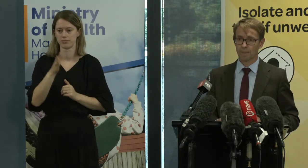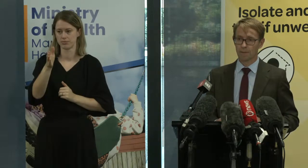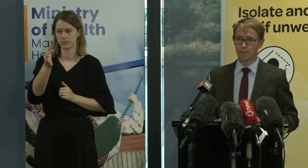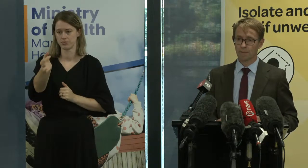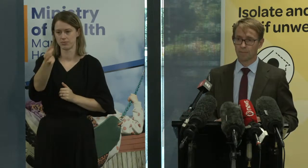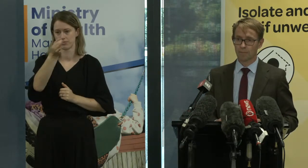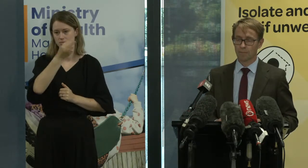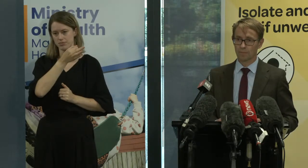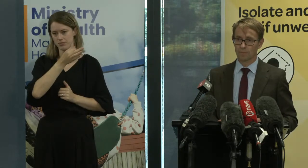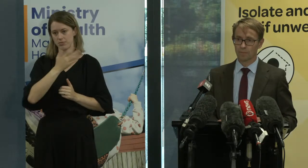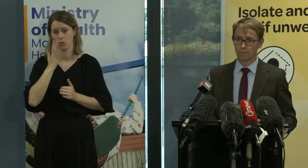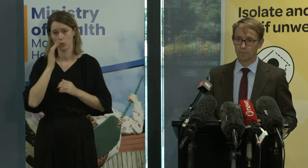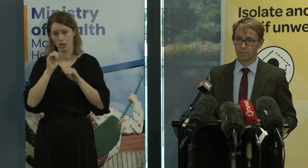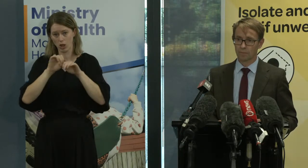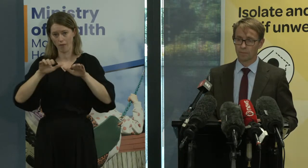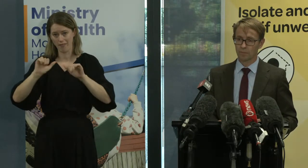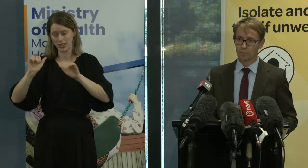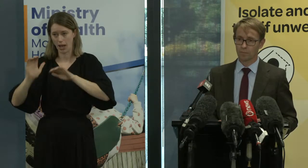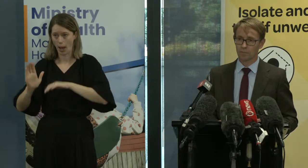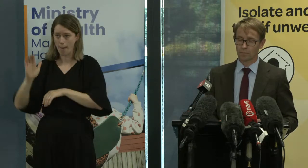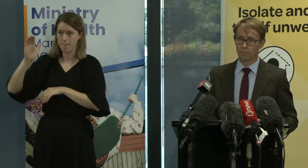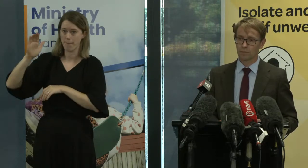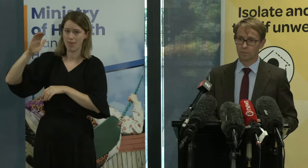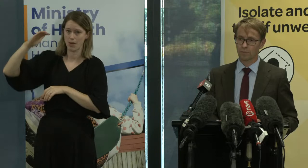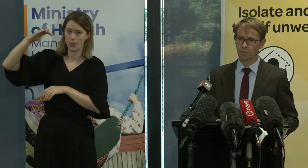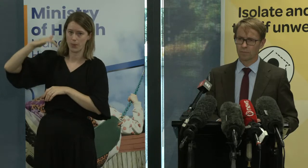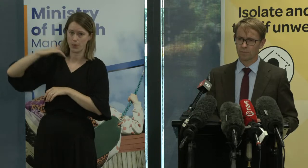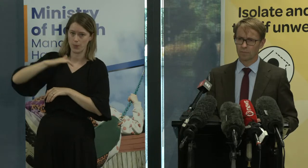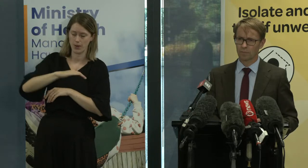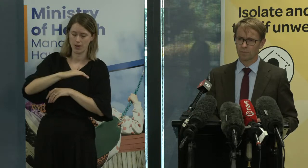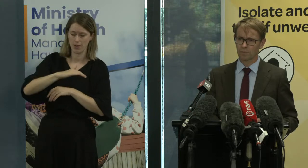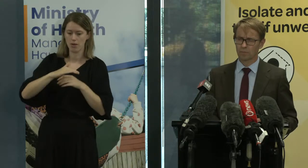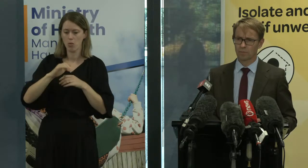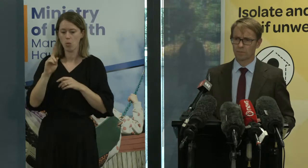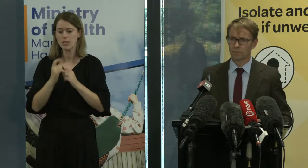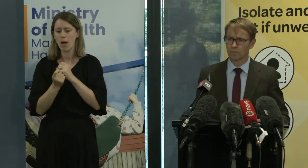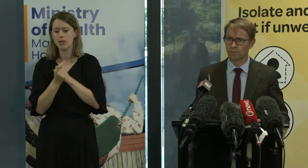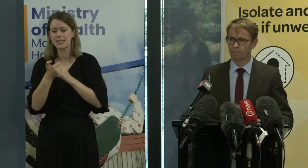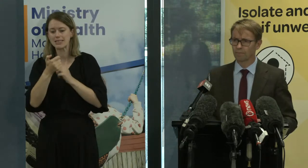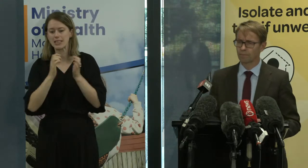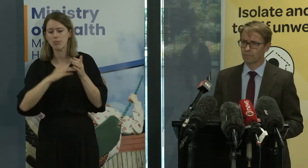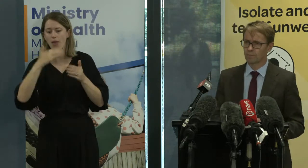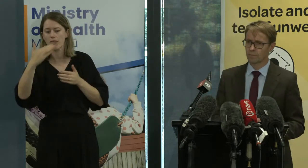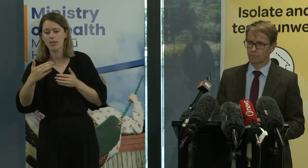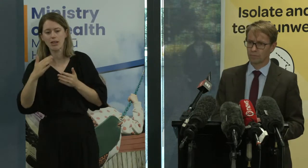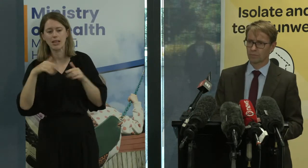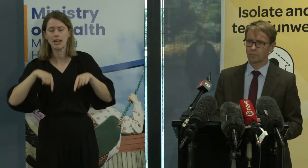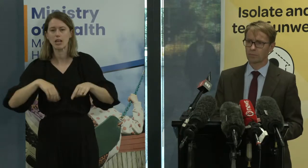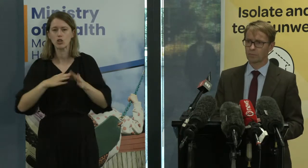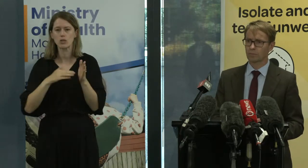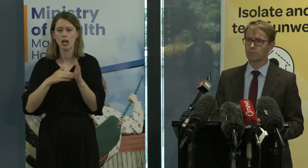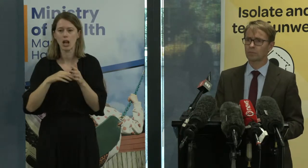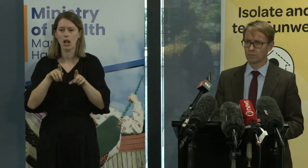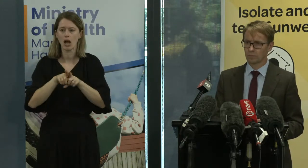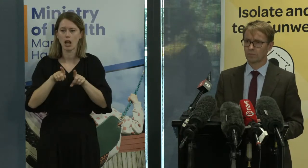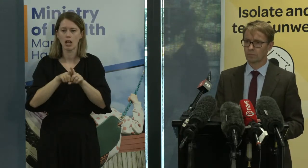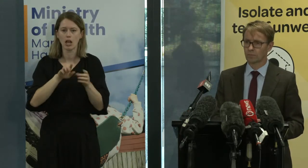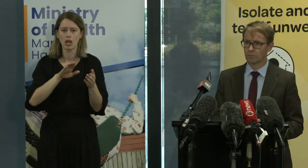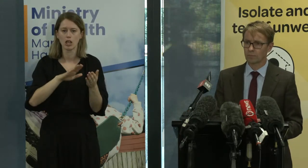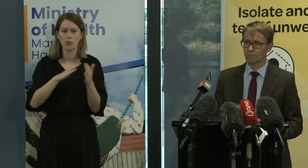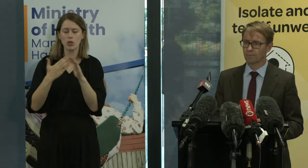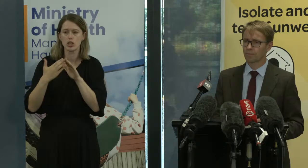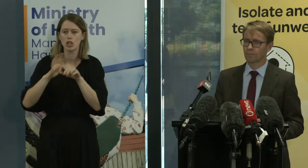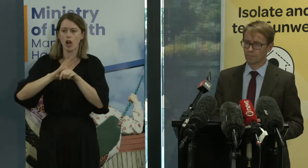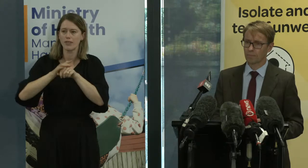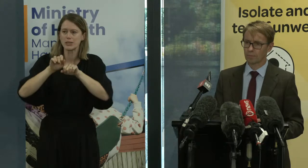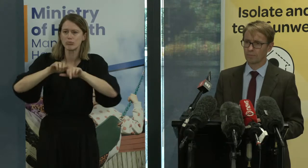the outbreak has peaked, how does that look for New Zealand 6 months or so down the track in terms of community infections? What